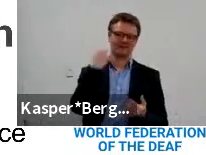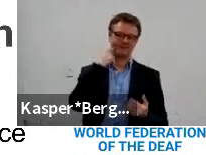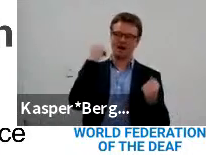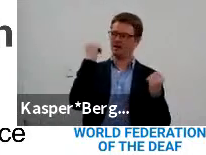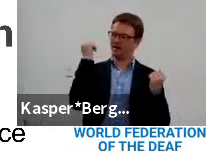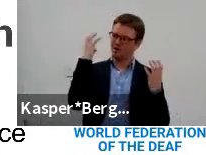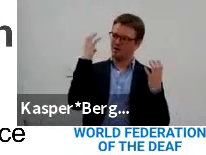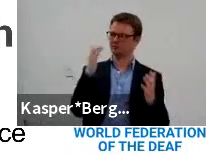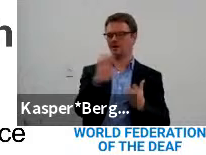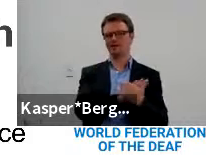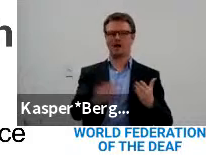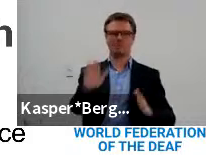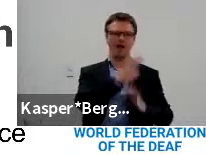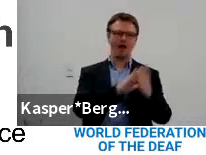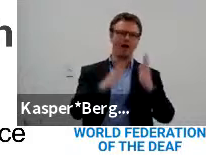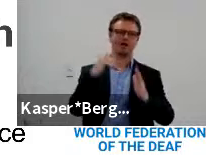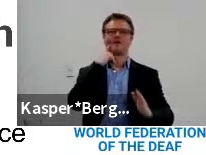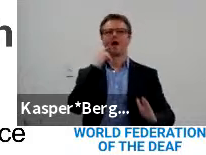need to get